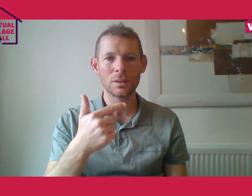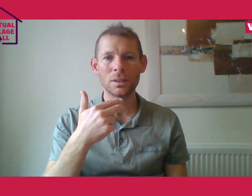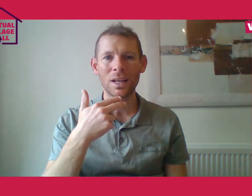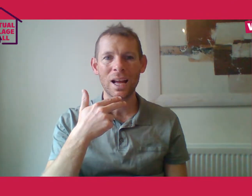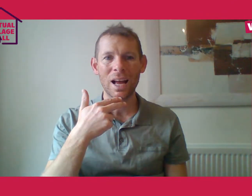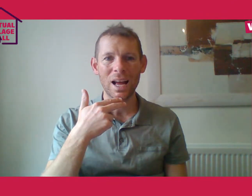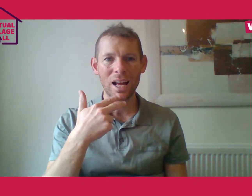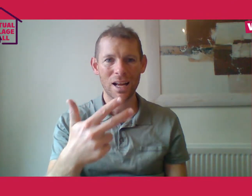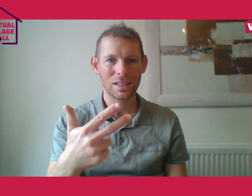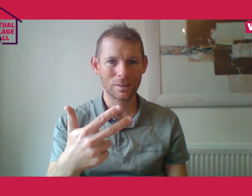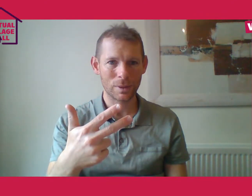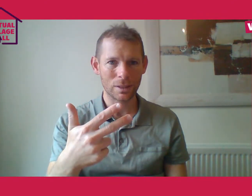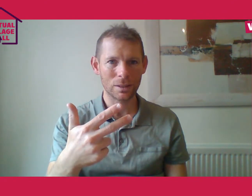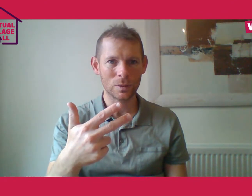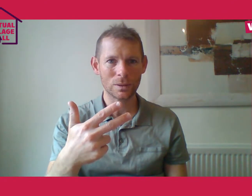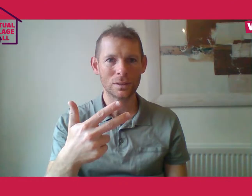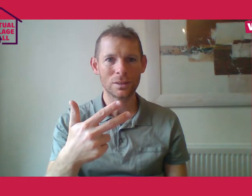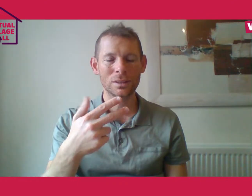£7, £8,